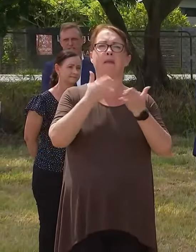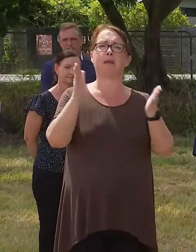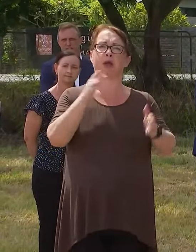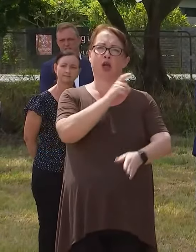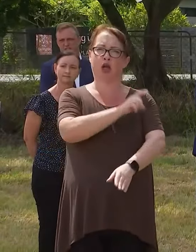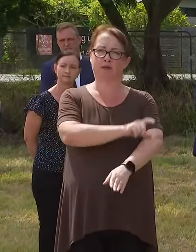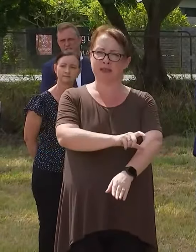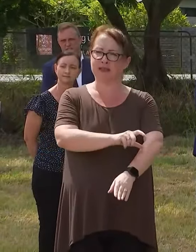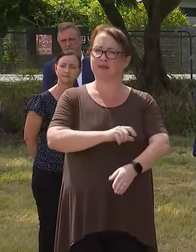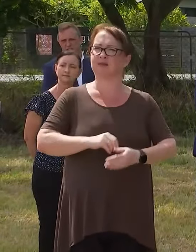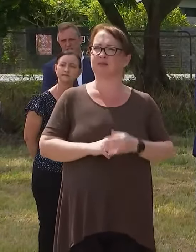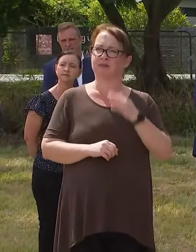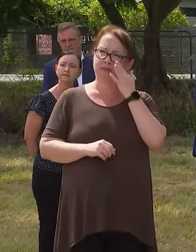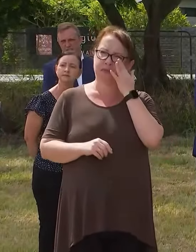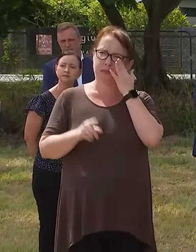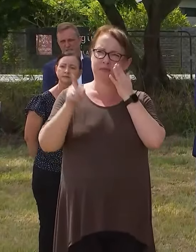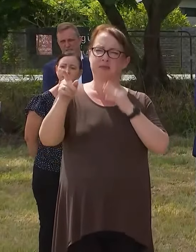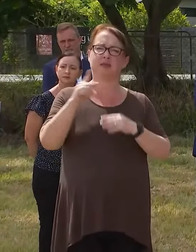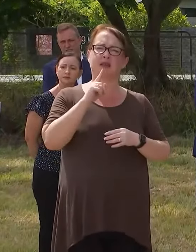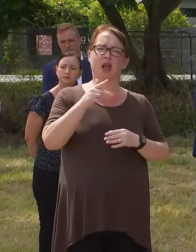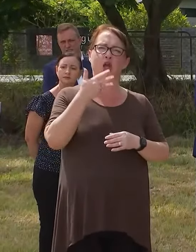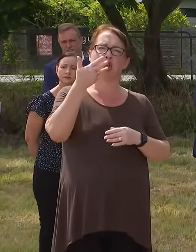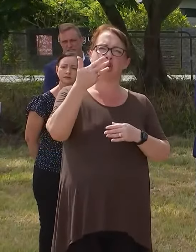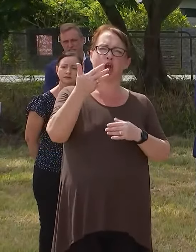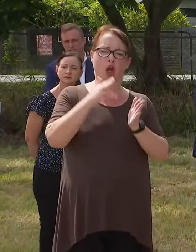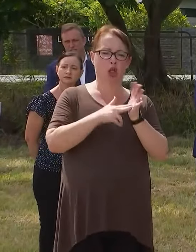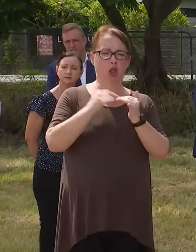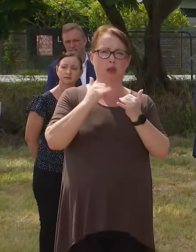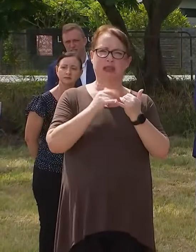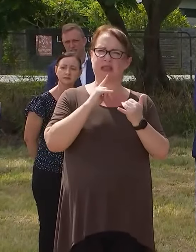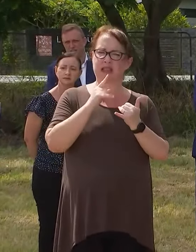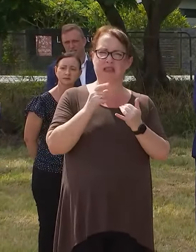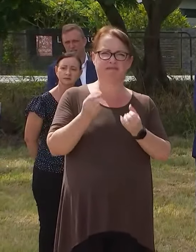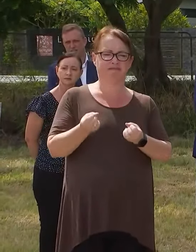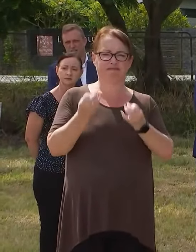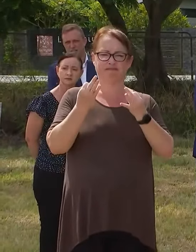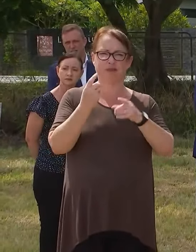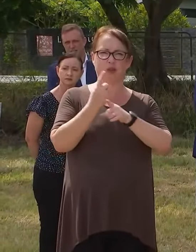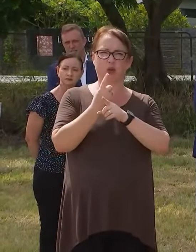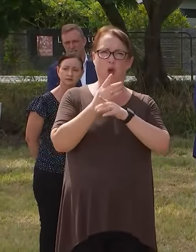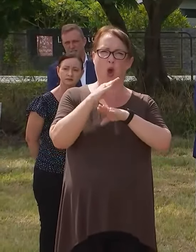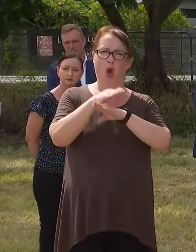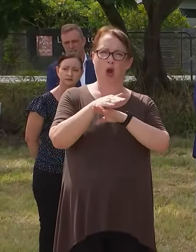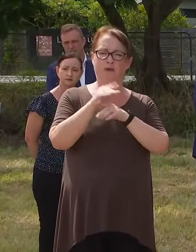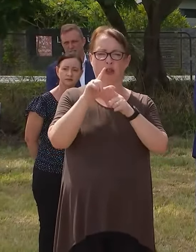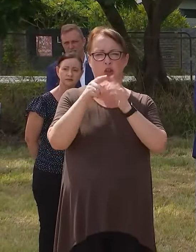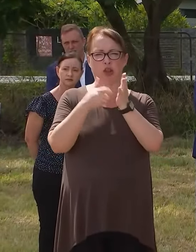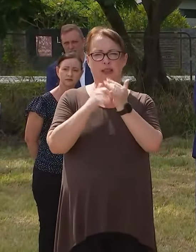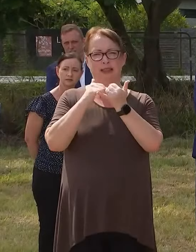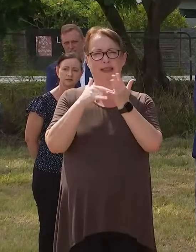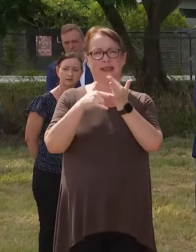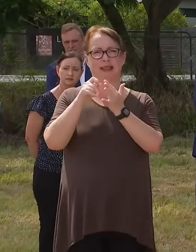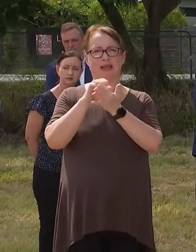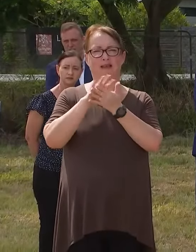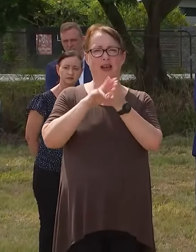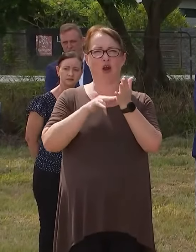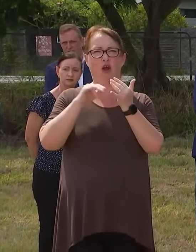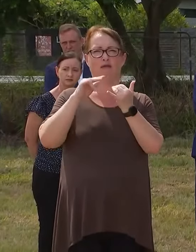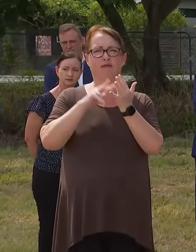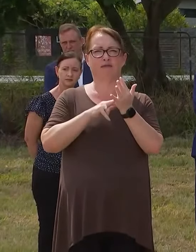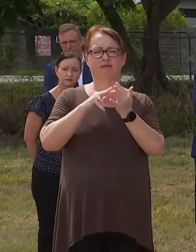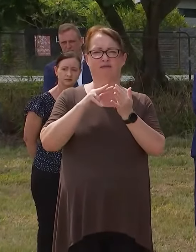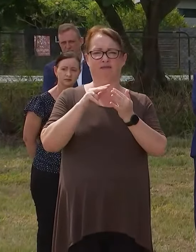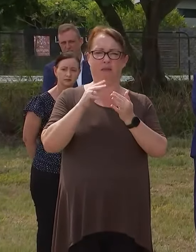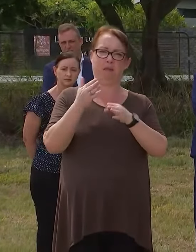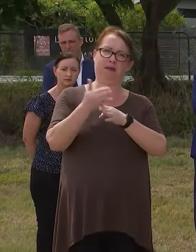Premier, Nine News has been told that there are no matters regarding Dr. Stepanov before any parliamentary committee other than her five-year